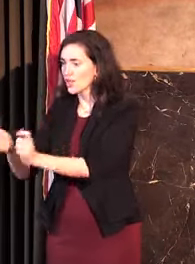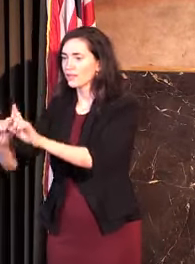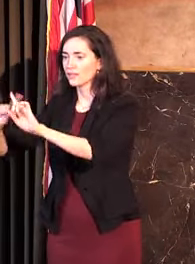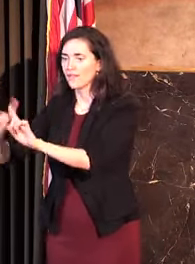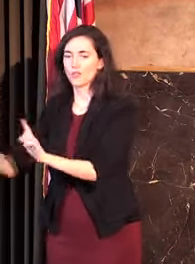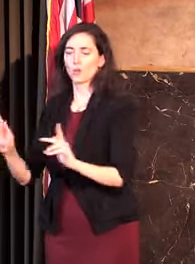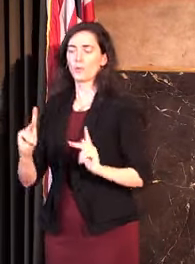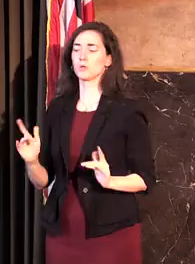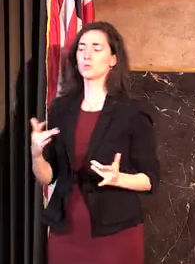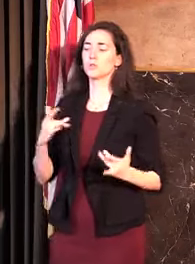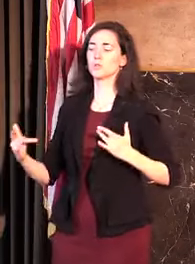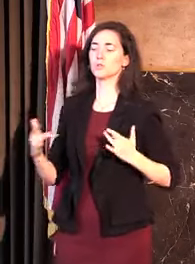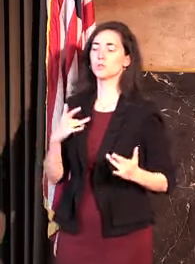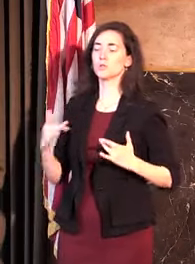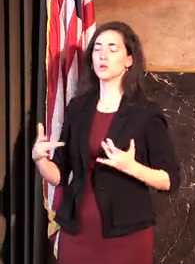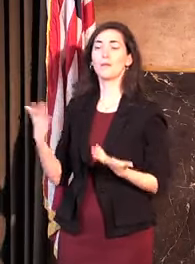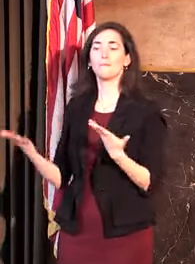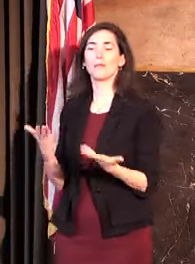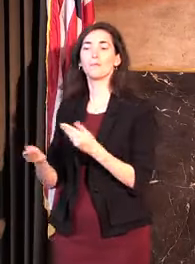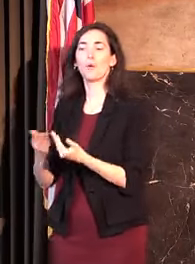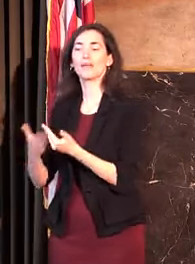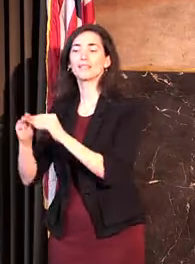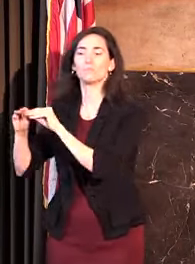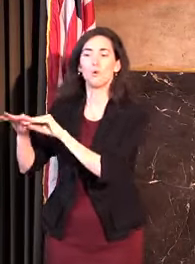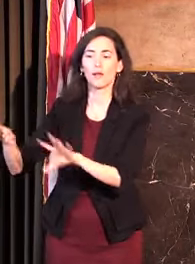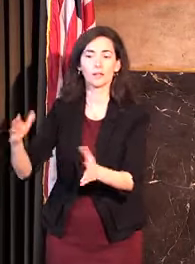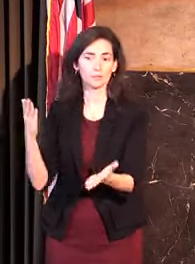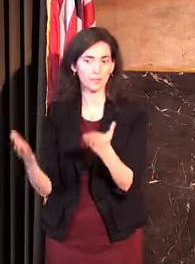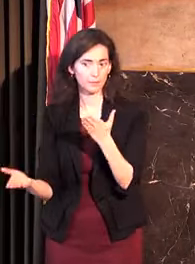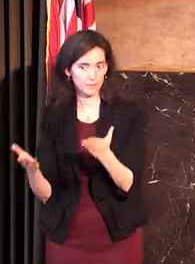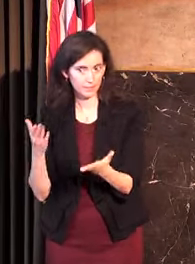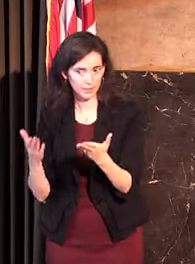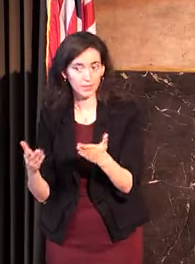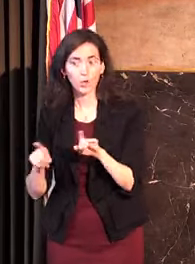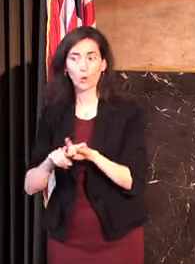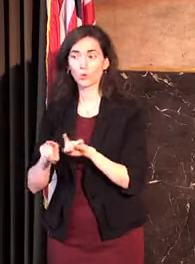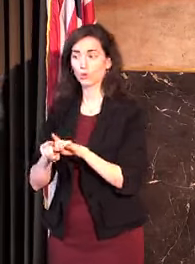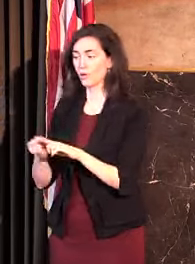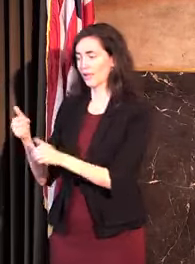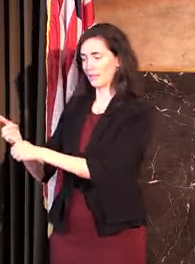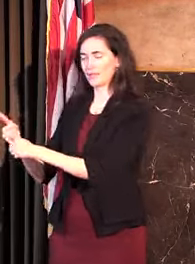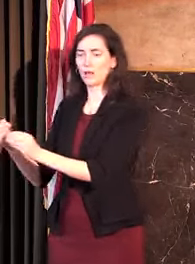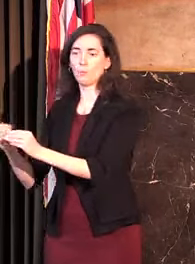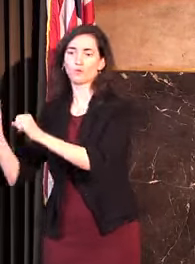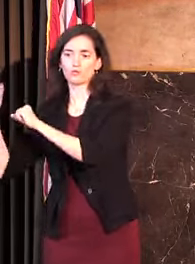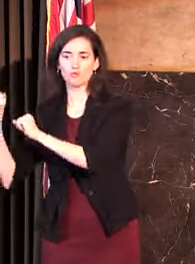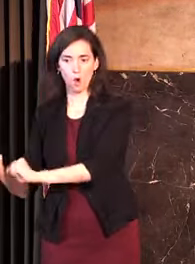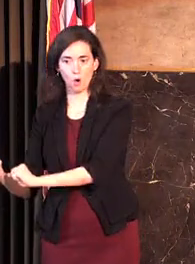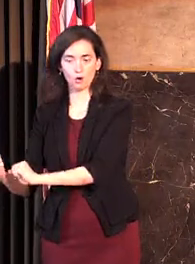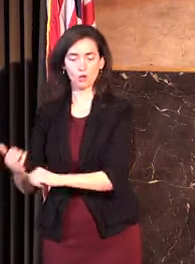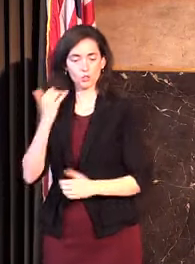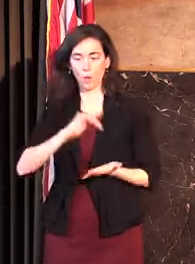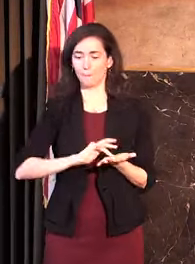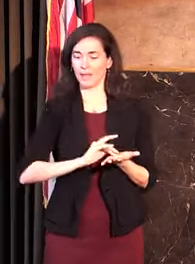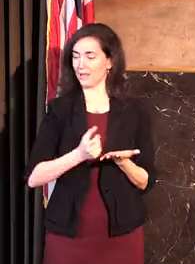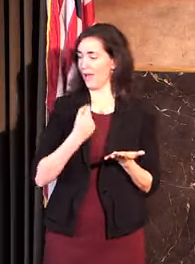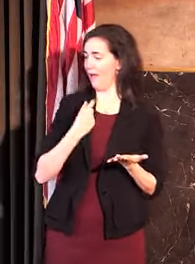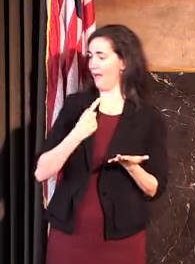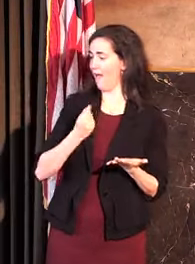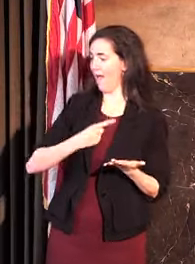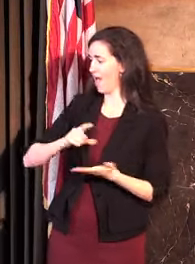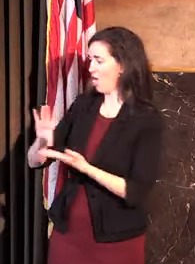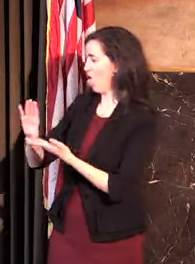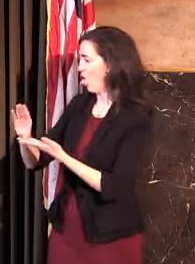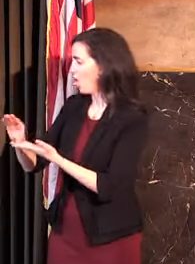for increased transmissibility of this variant and resistance to therapeutics, medicines we take like